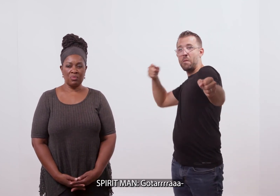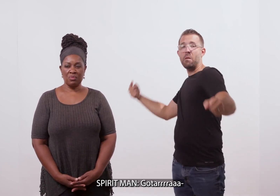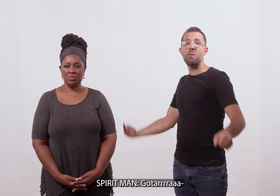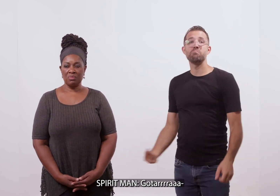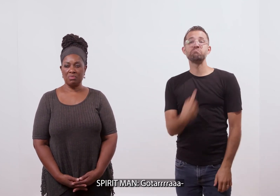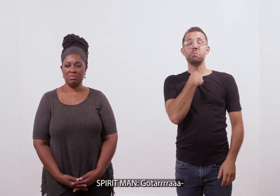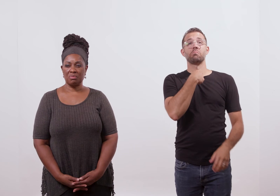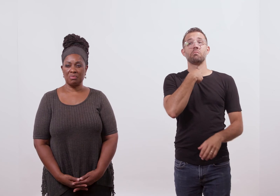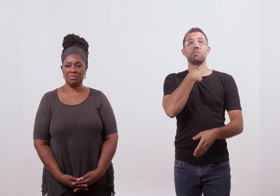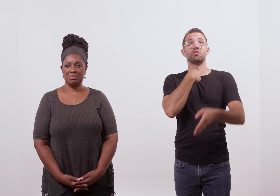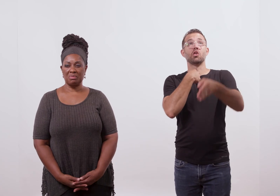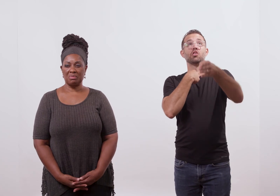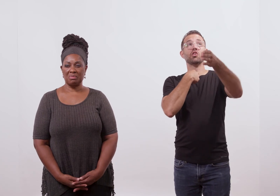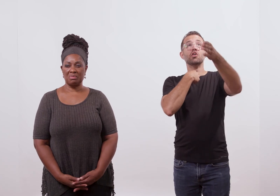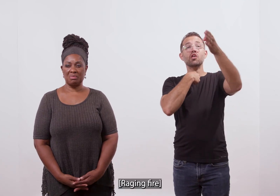Gotara!